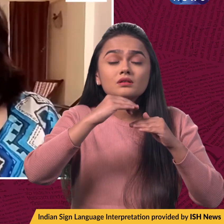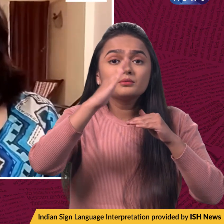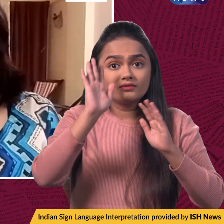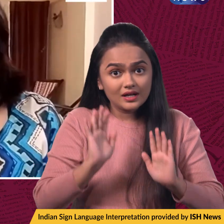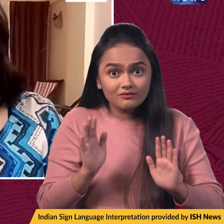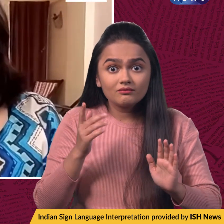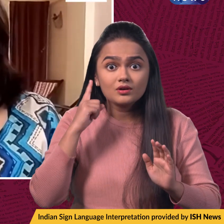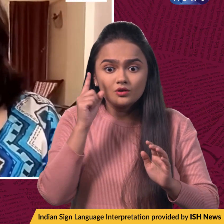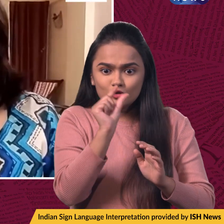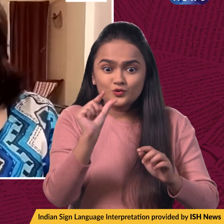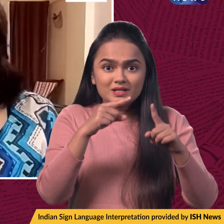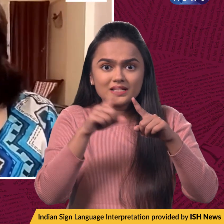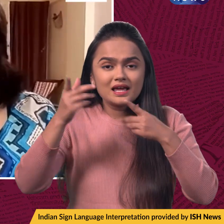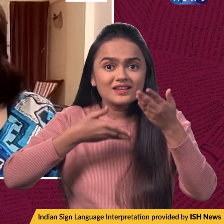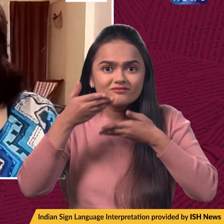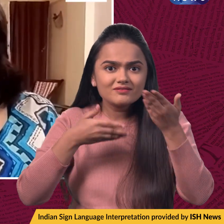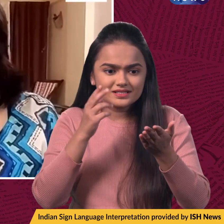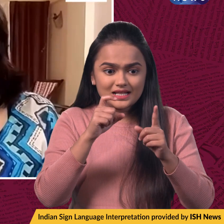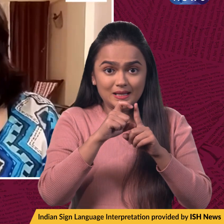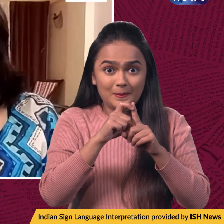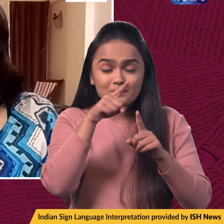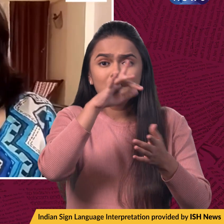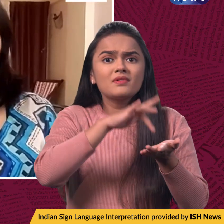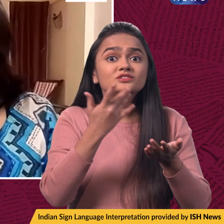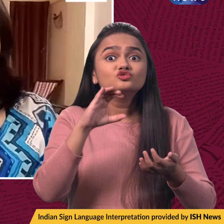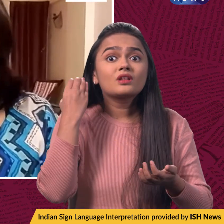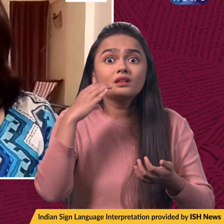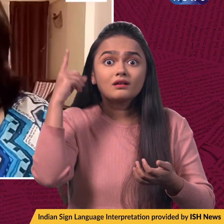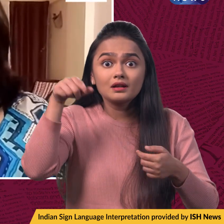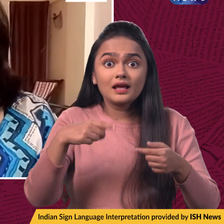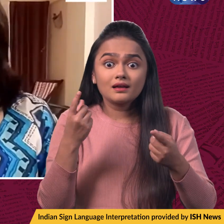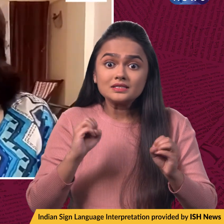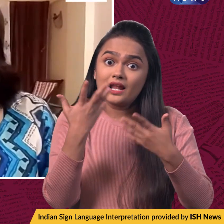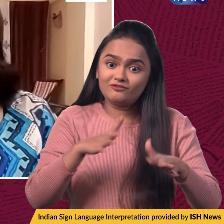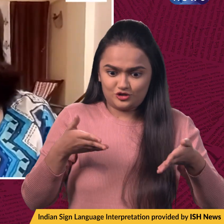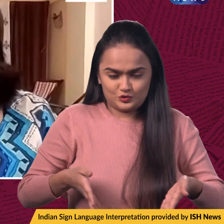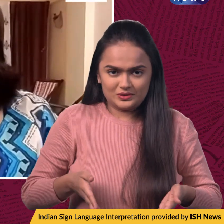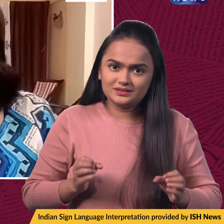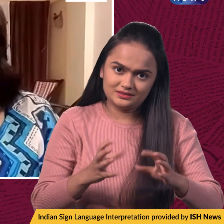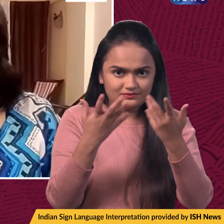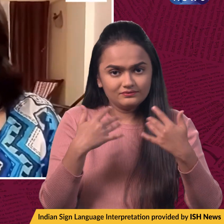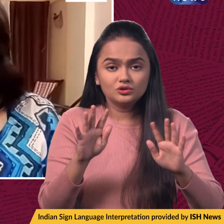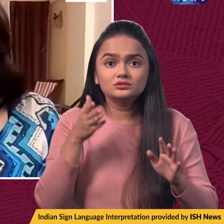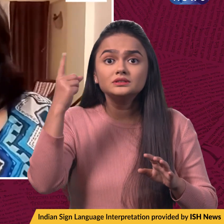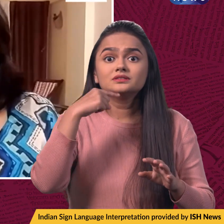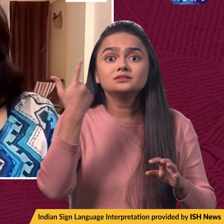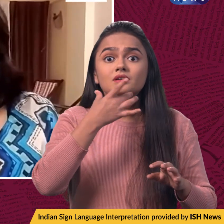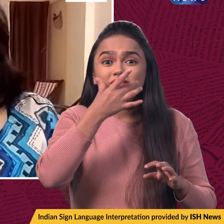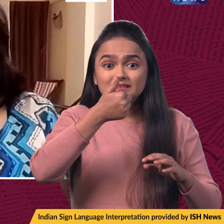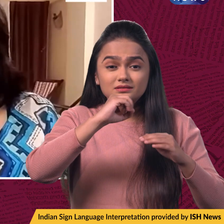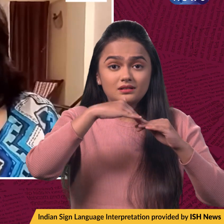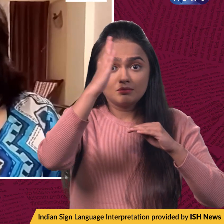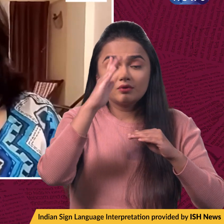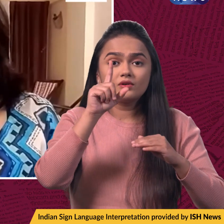launched by the Union Territory Advisor Dharampal in Chandigarh, and that's happened today. It's called